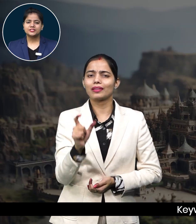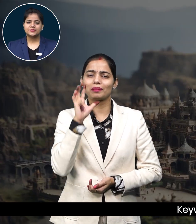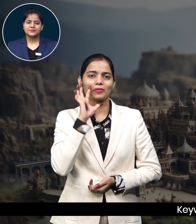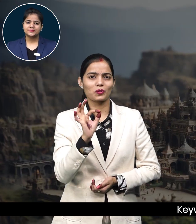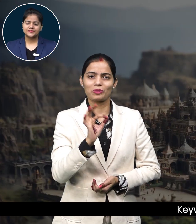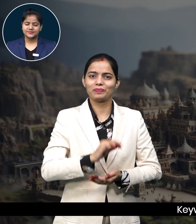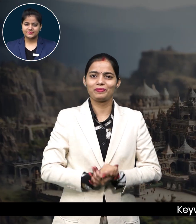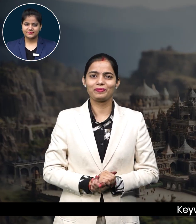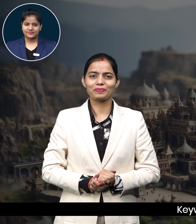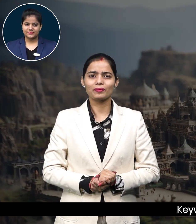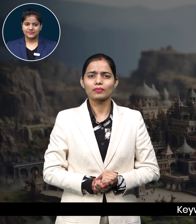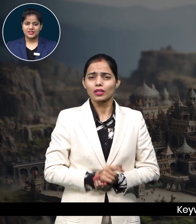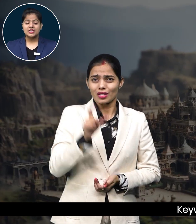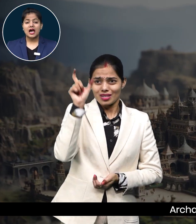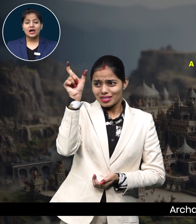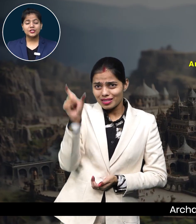Keywords.